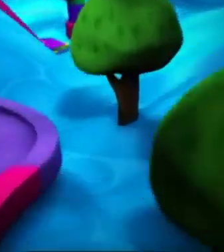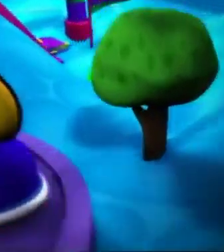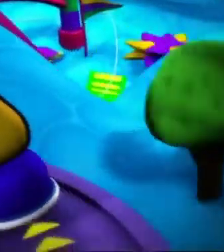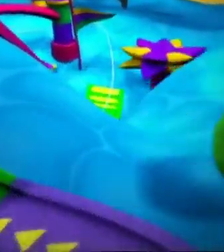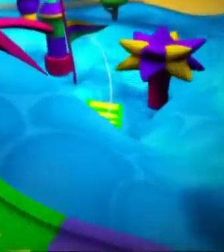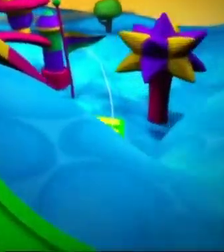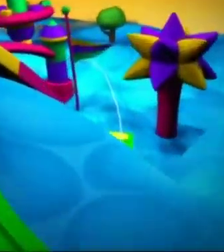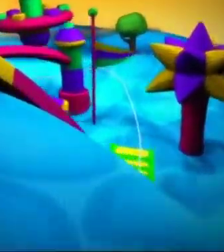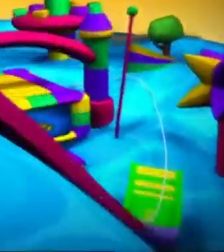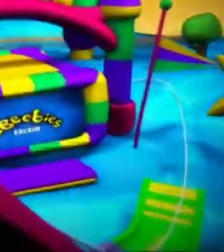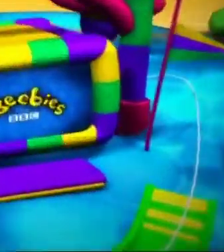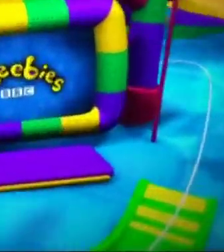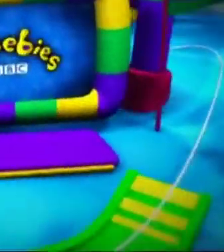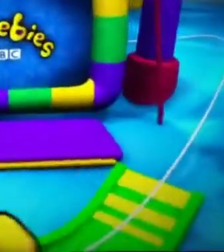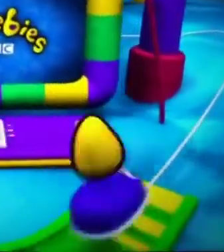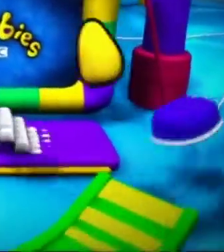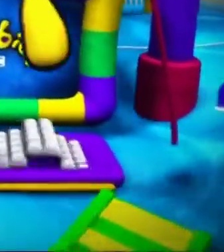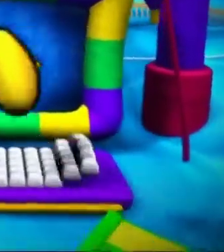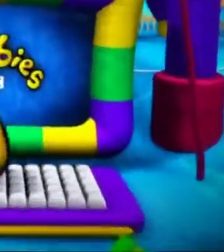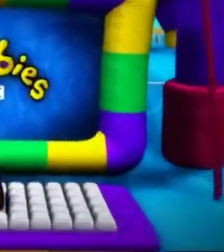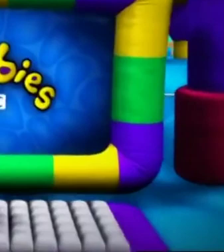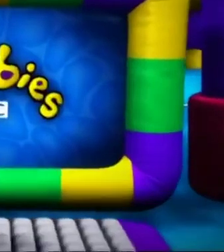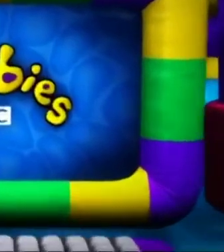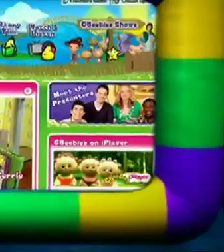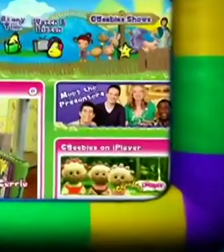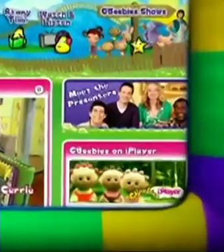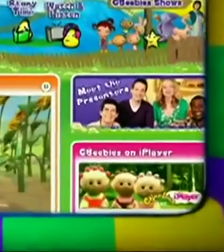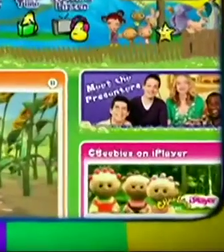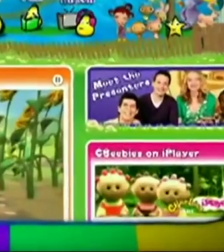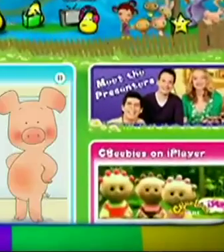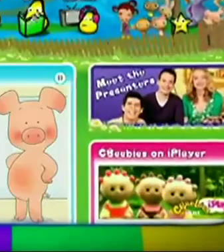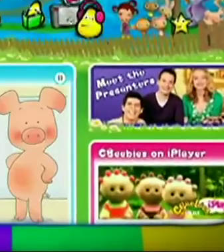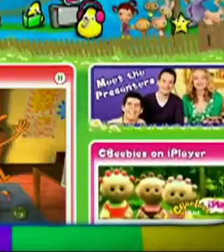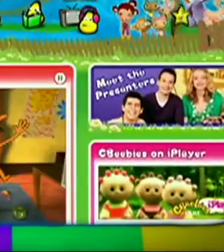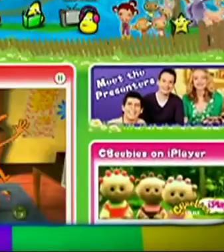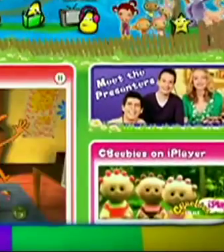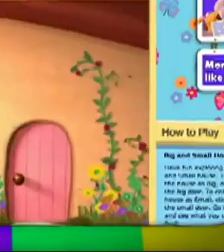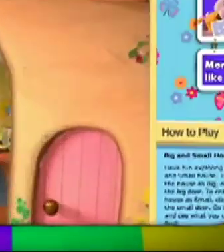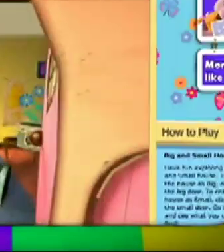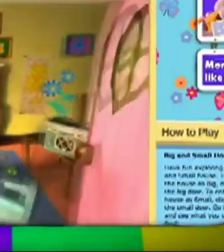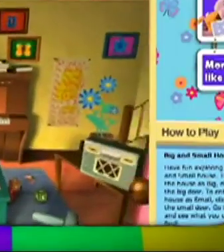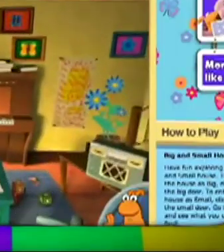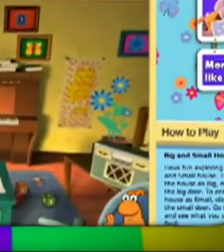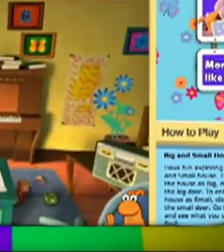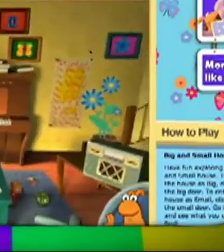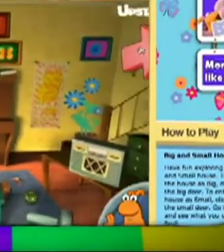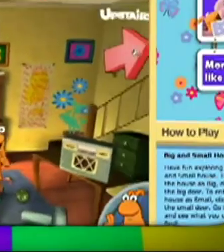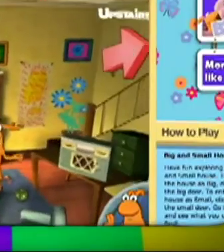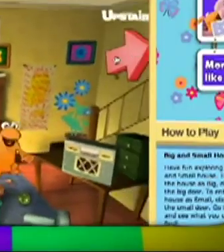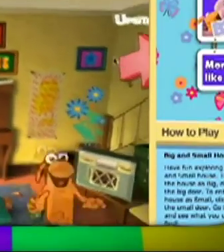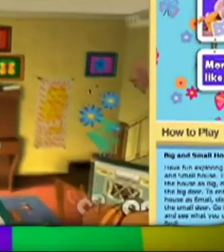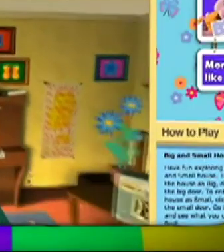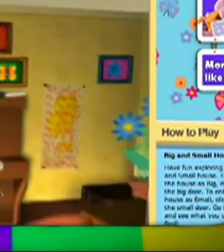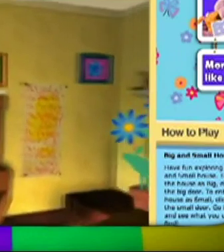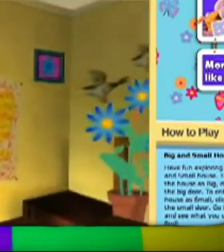Come and see the new look CBeebies website. It's easy peasy. All my best friends are ready to play. I can go